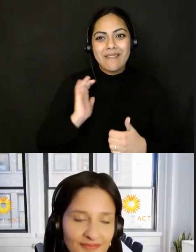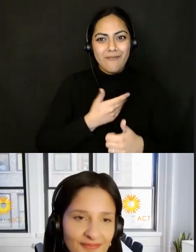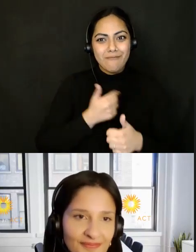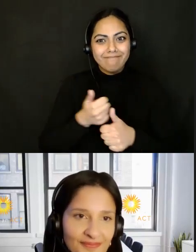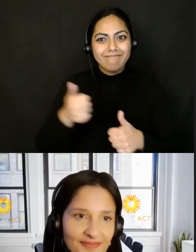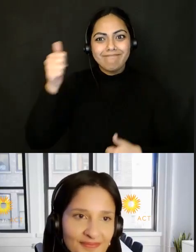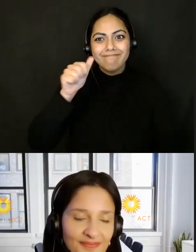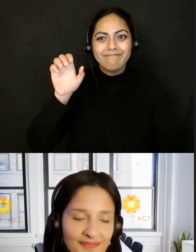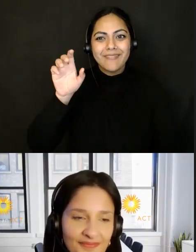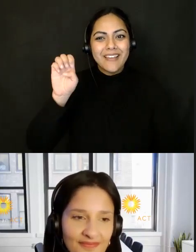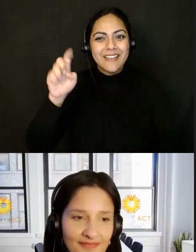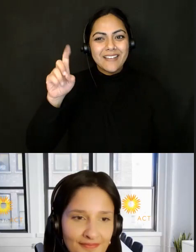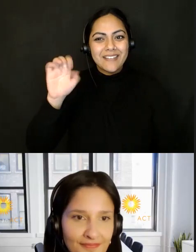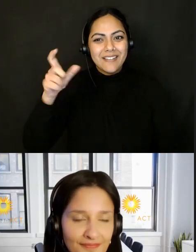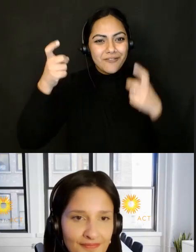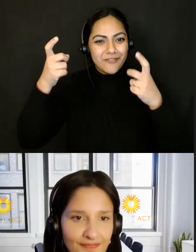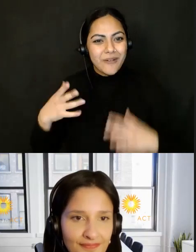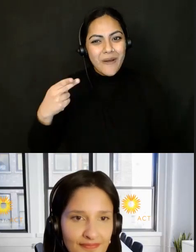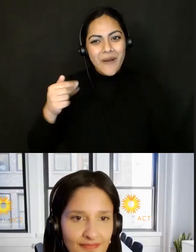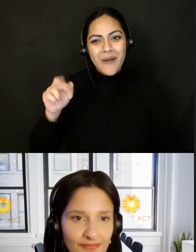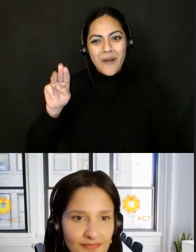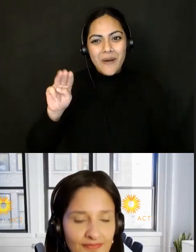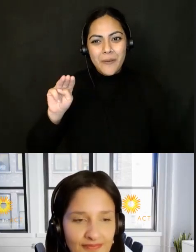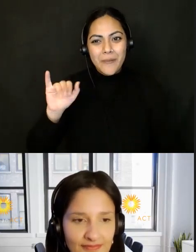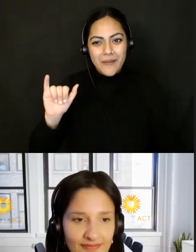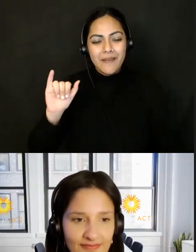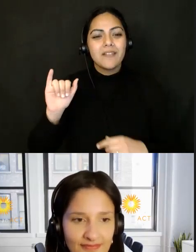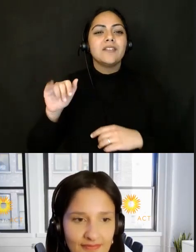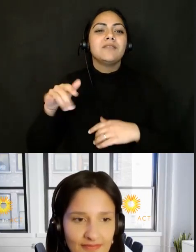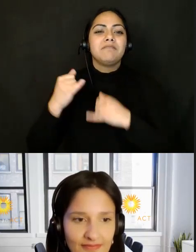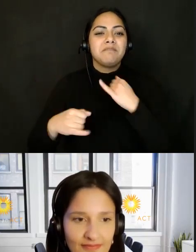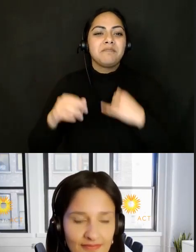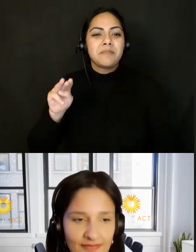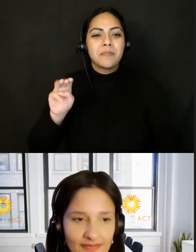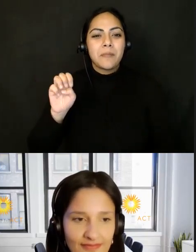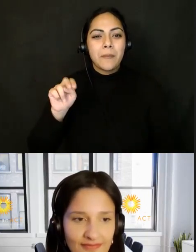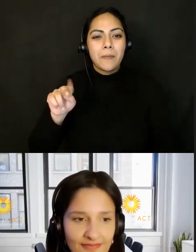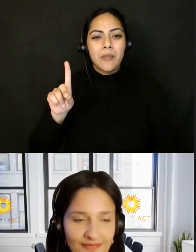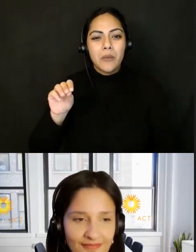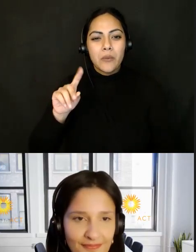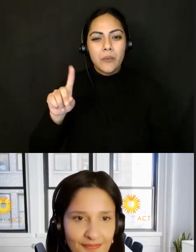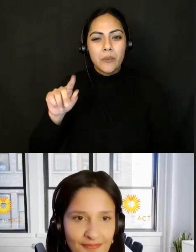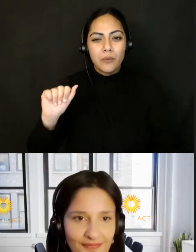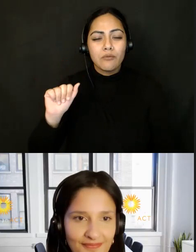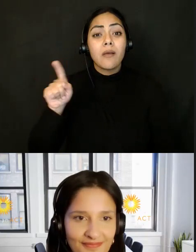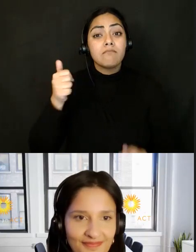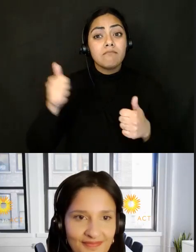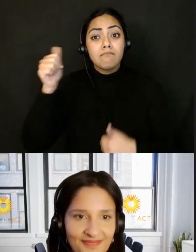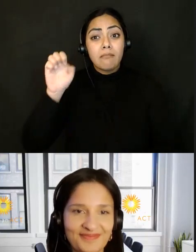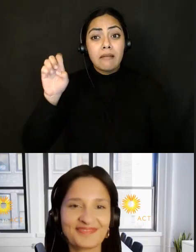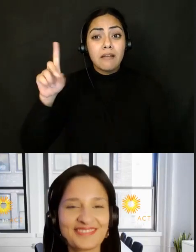Women at, Harmy Mendoza. I'm just going to pass it over first to Pramila, because you've seen enough of me